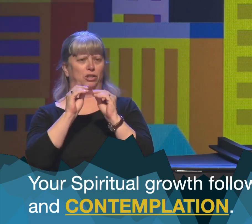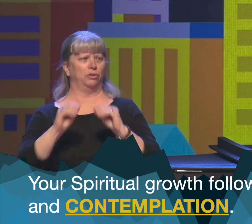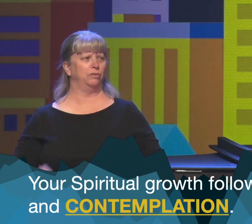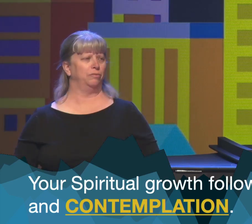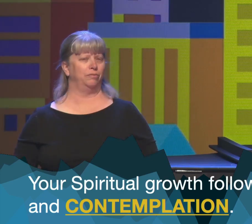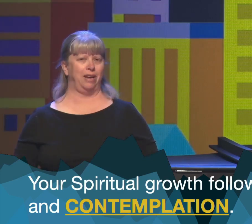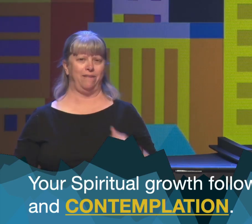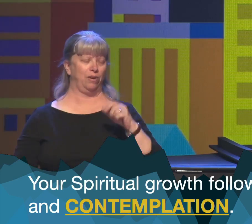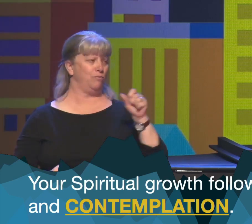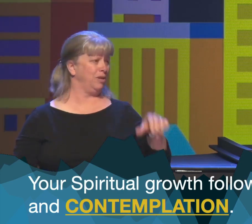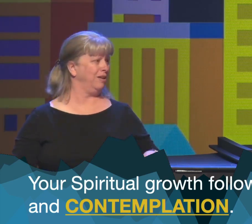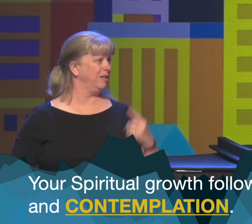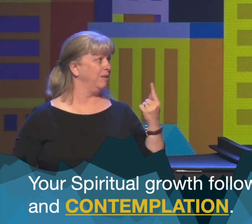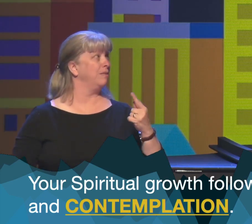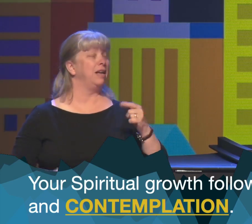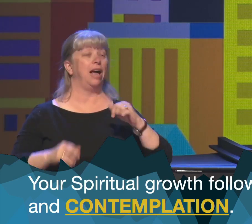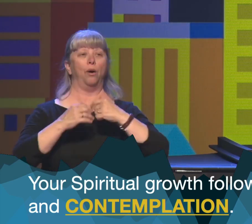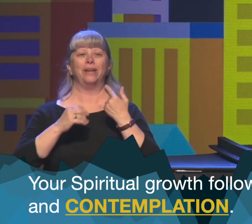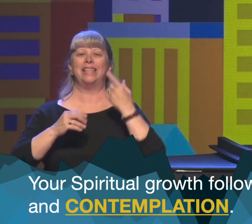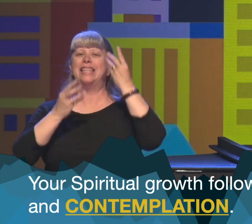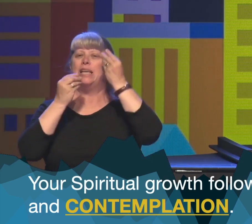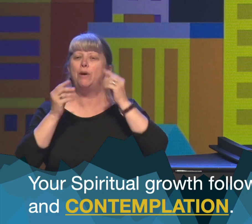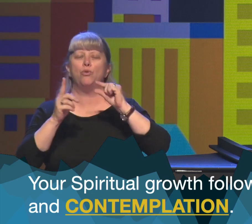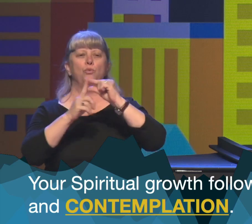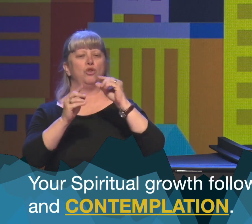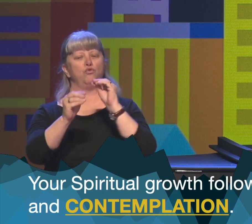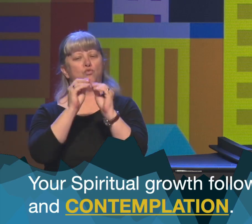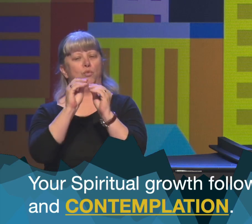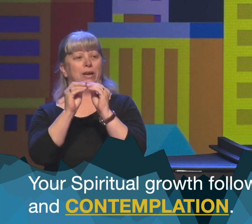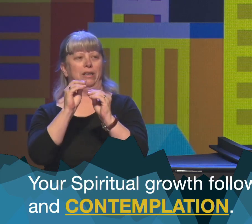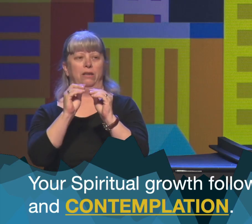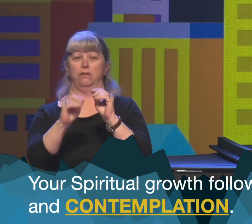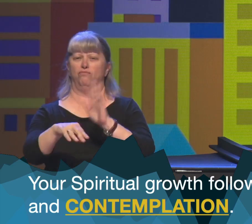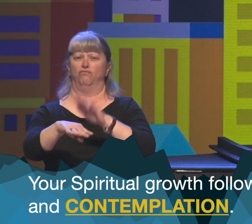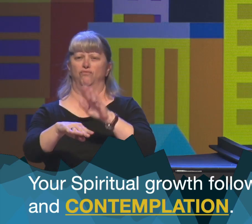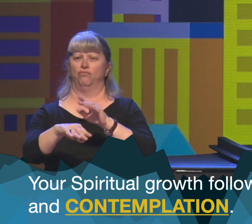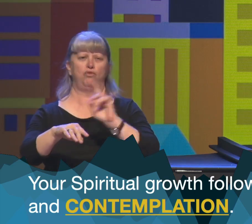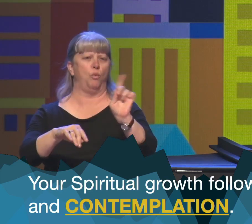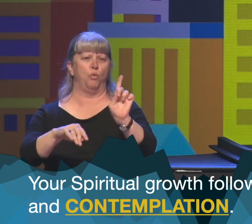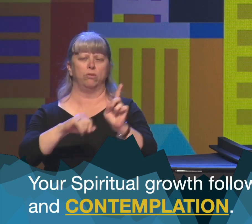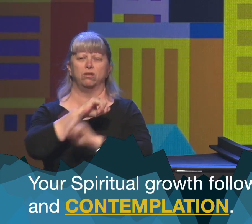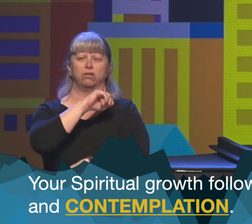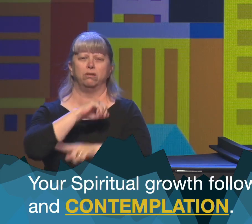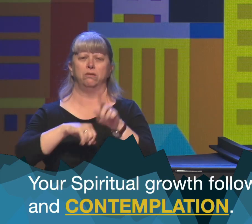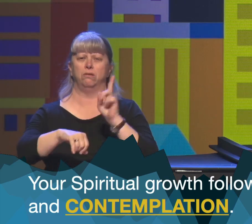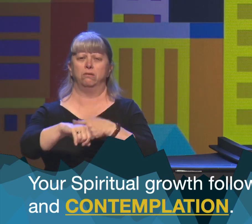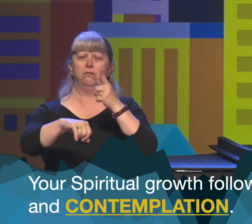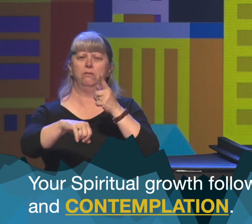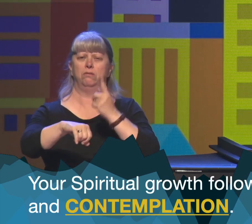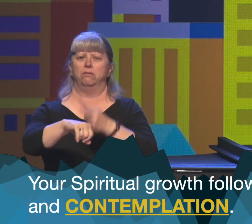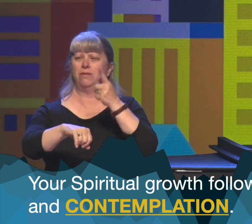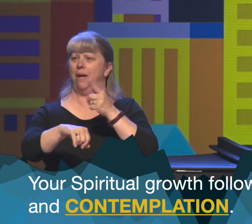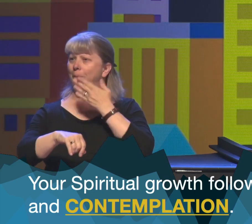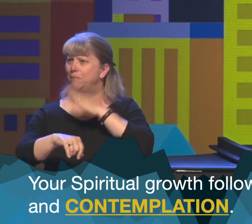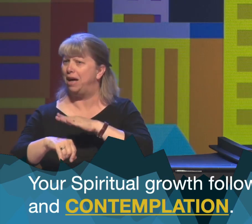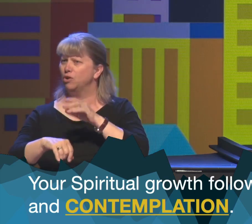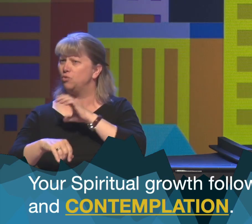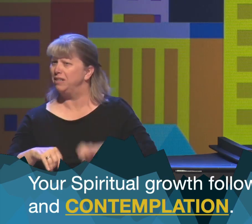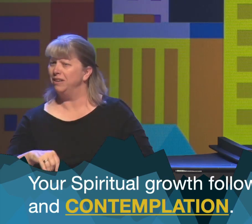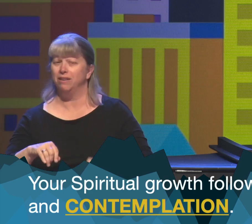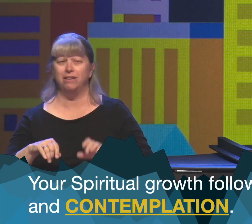I have to put this down. This is how we think about correction. Don't do that. Bad. Bad Christian. Bad